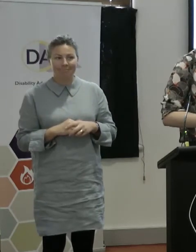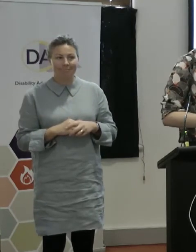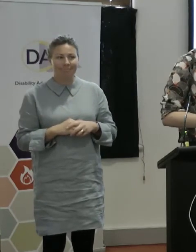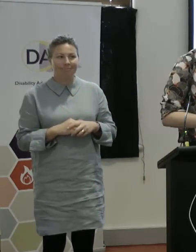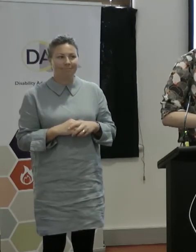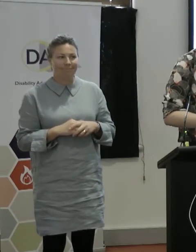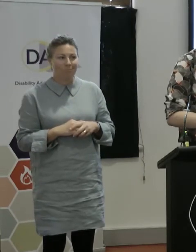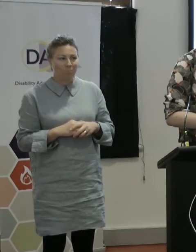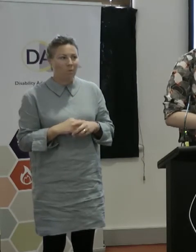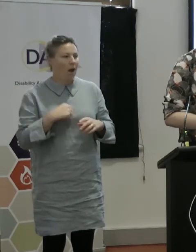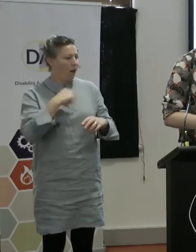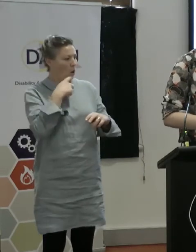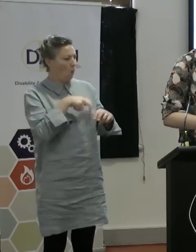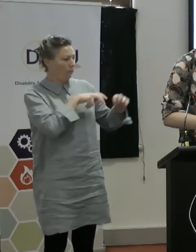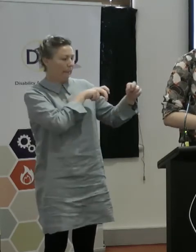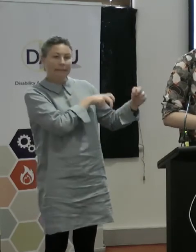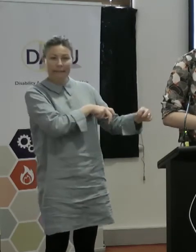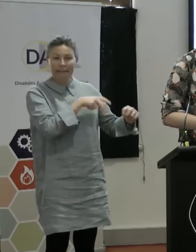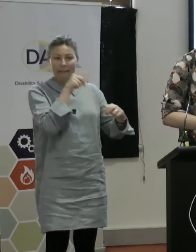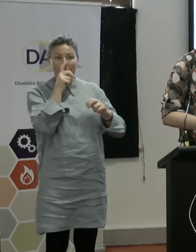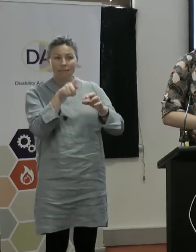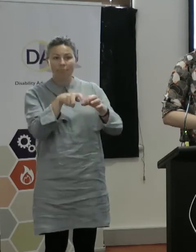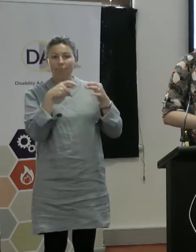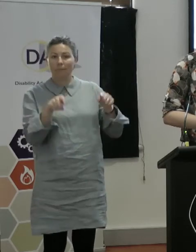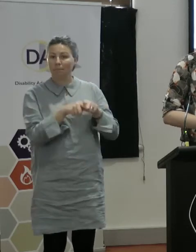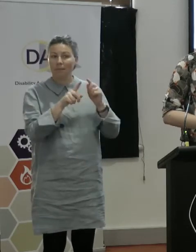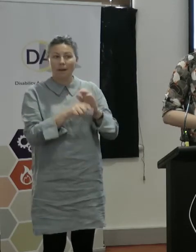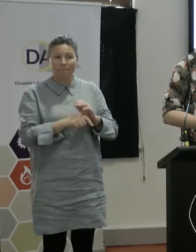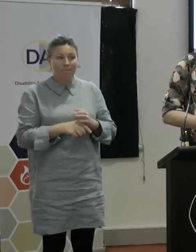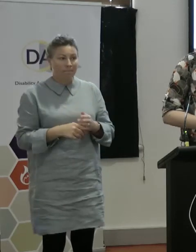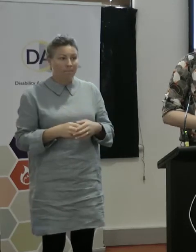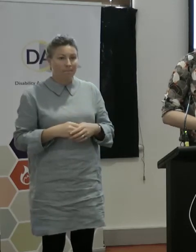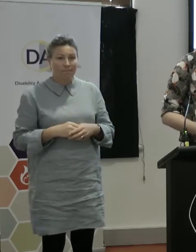Great. All right. I might sit down with Di, and then if there's any questions, we can go through them.